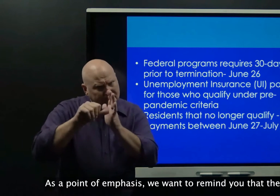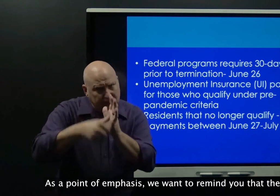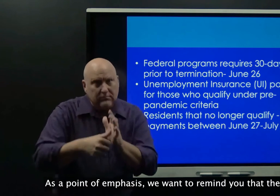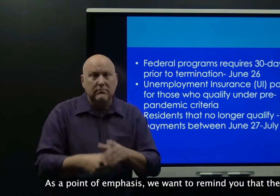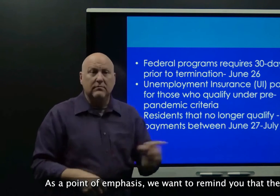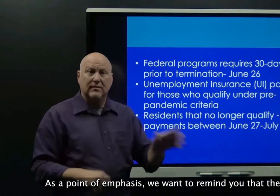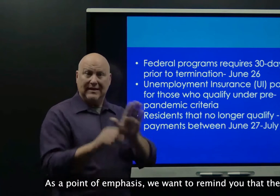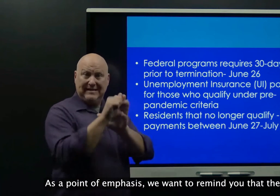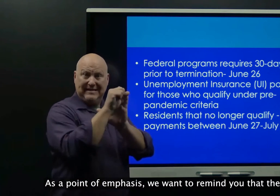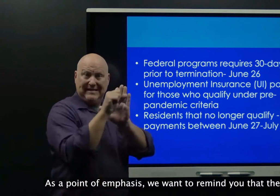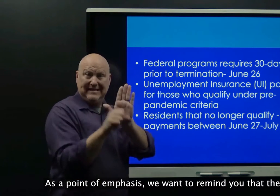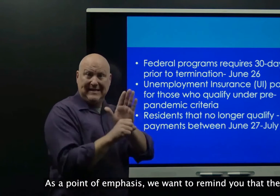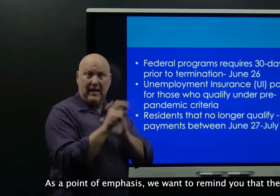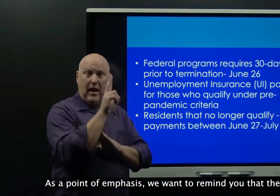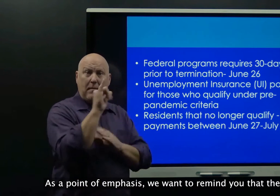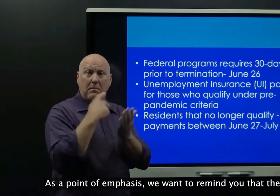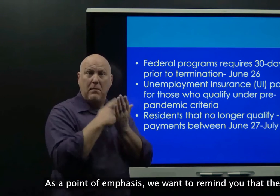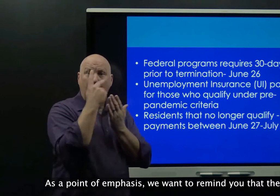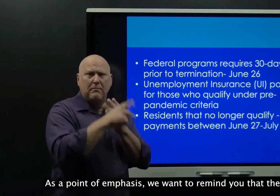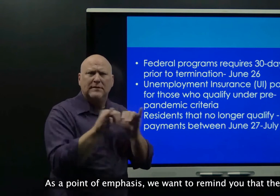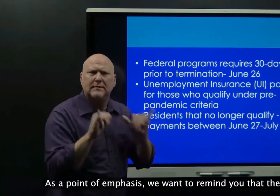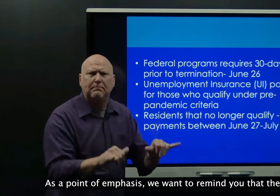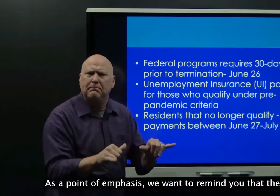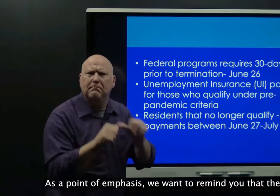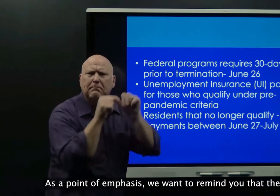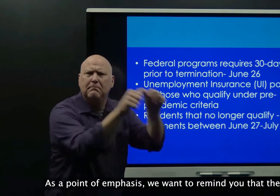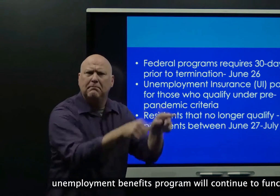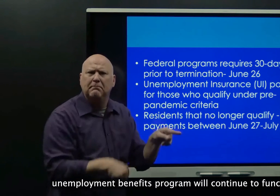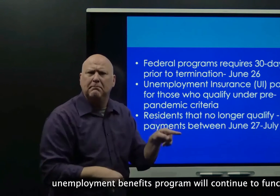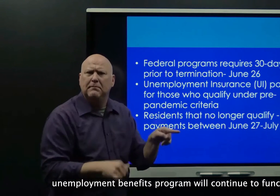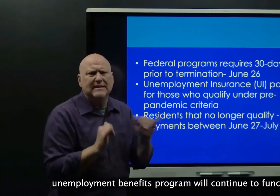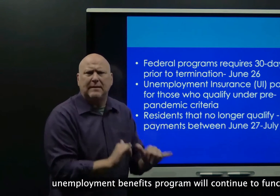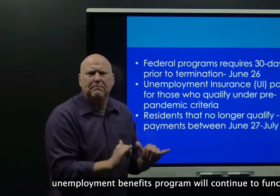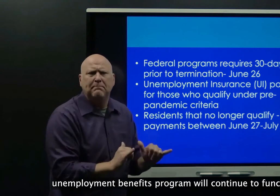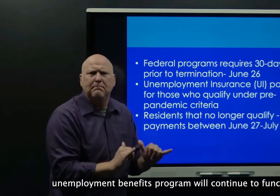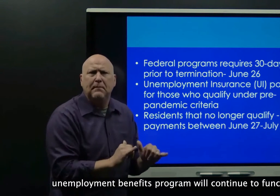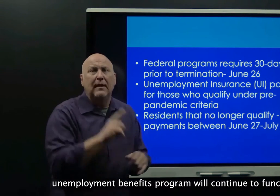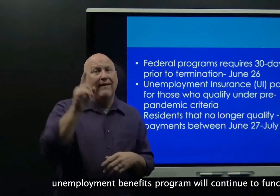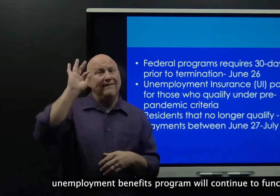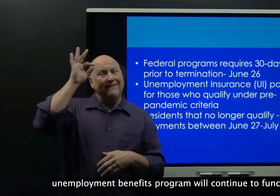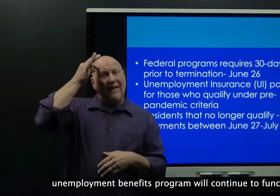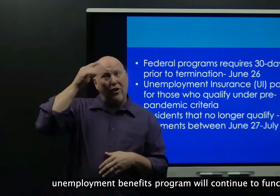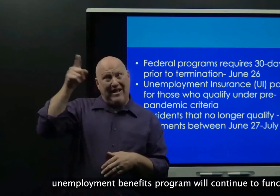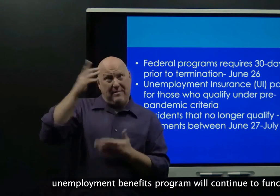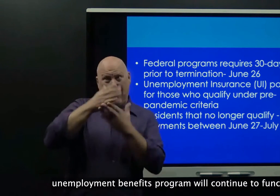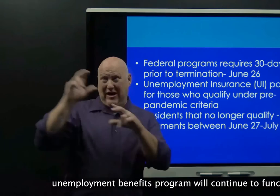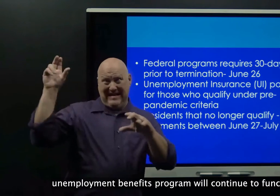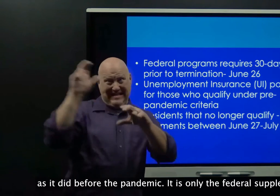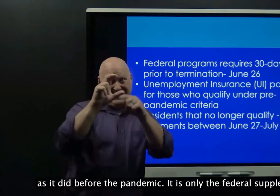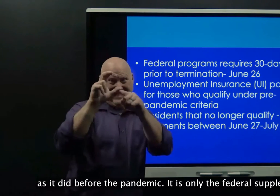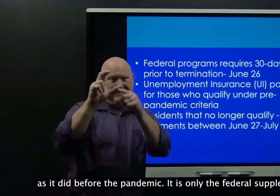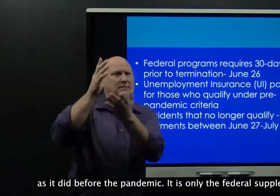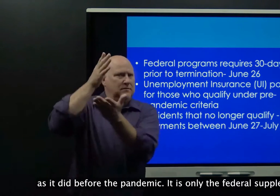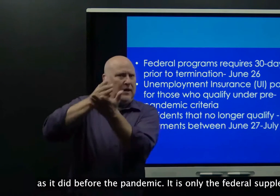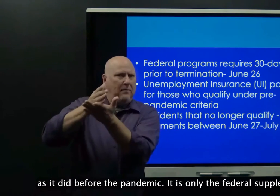As a point of emphasis, we want to remind you that the state unemployment benefits program will continue to function as it did before the